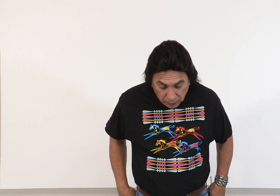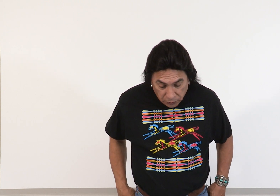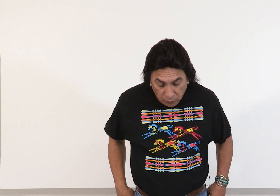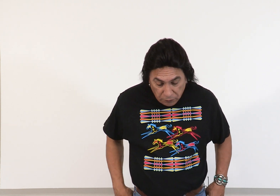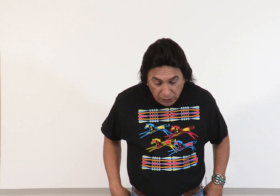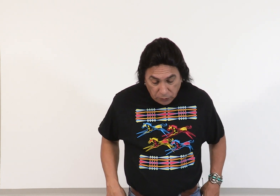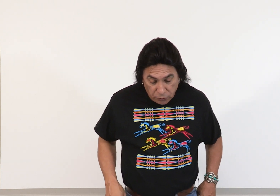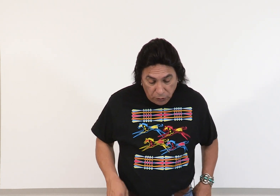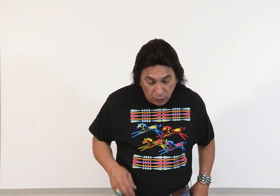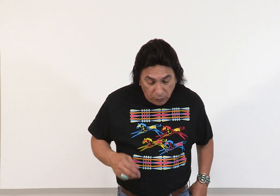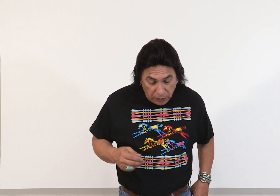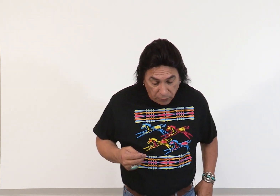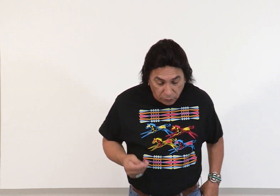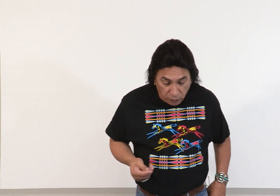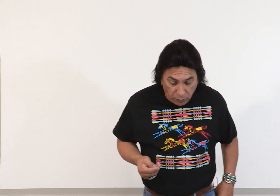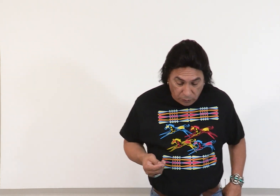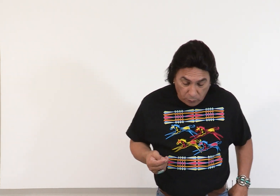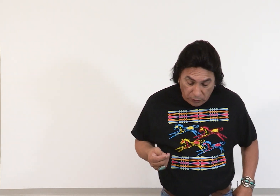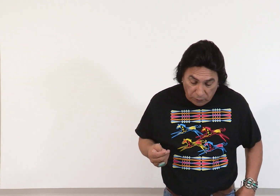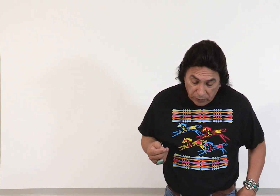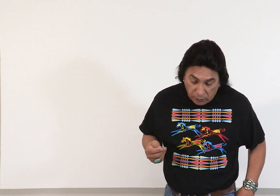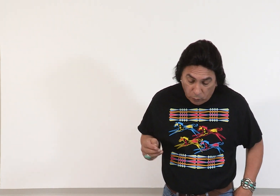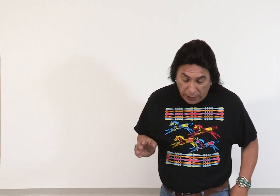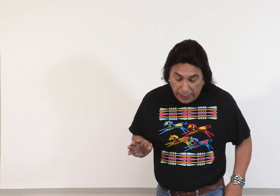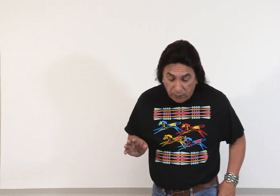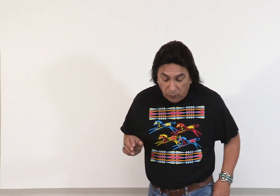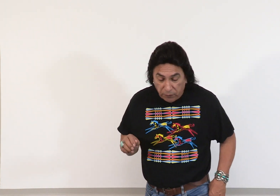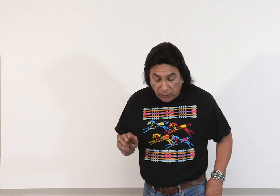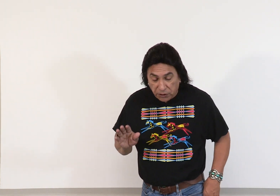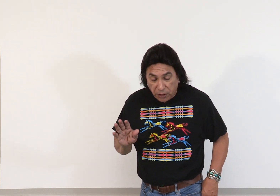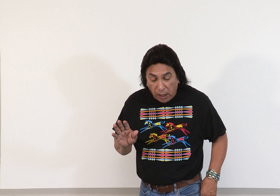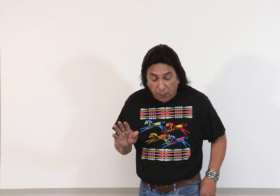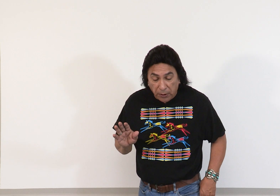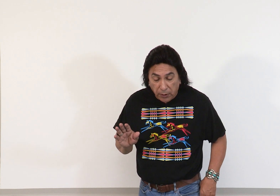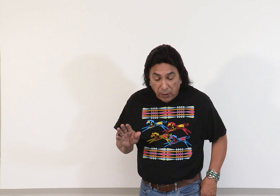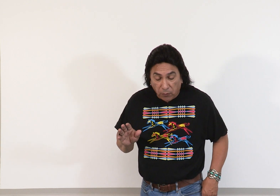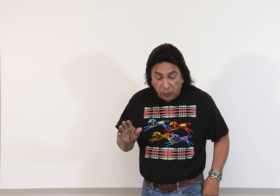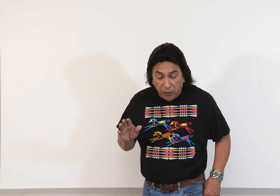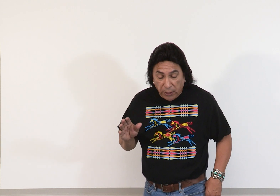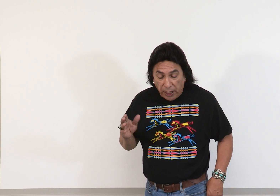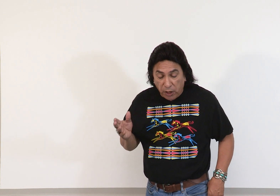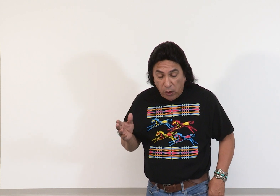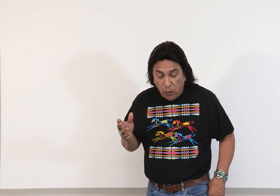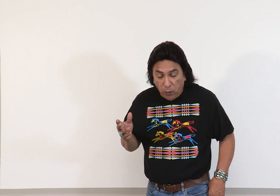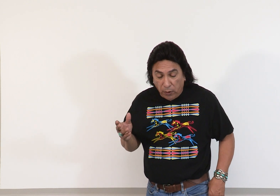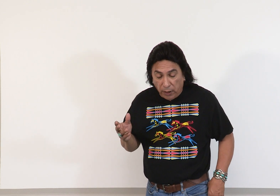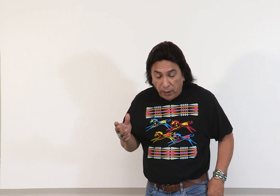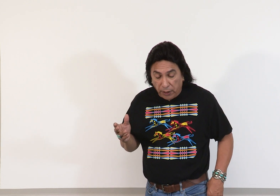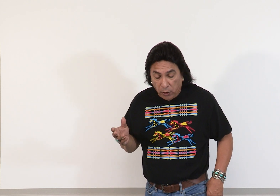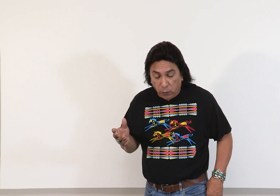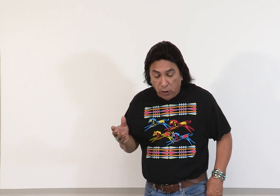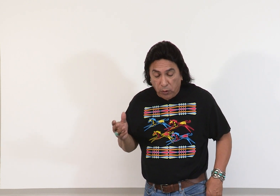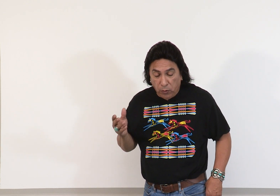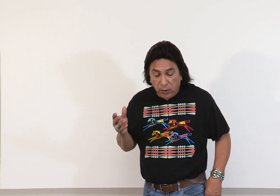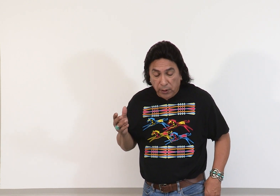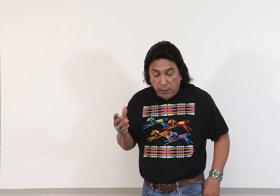So we've done true, we've done truth, we've done wait, we've done stop, we've done I know, I don't know,